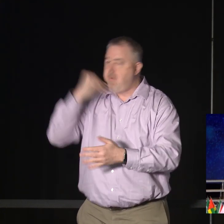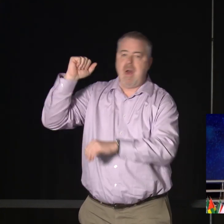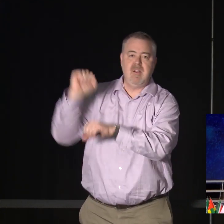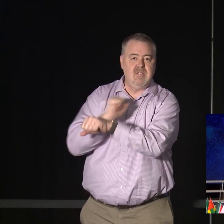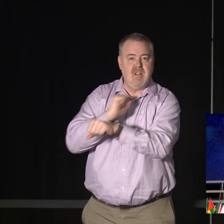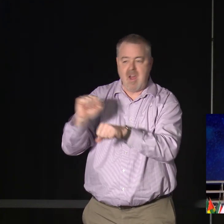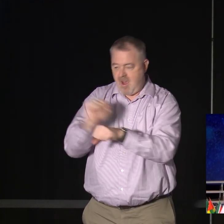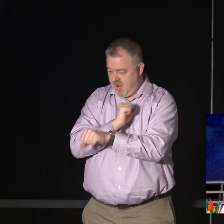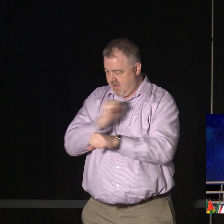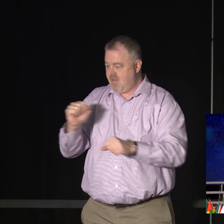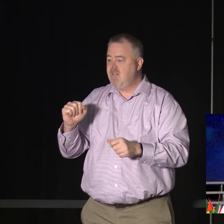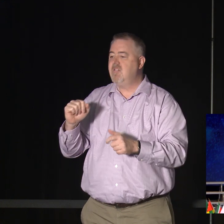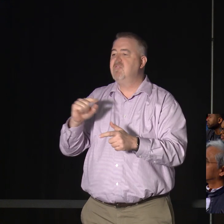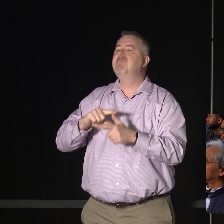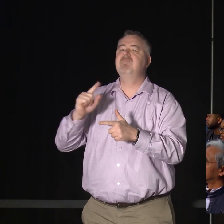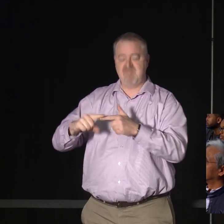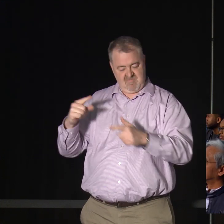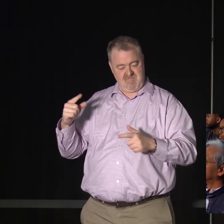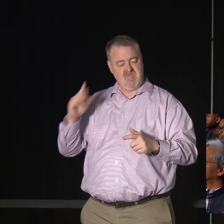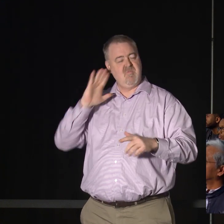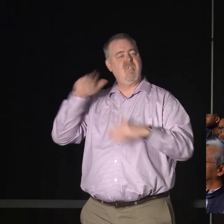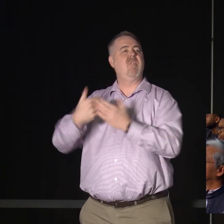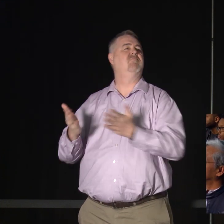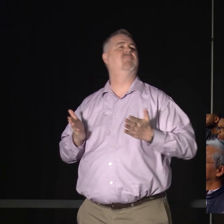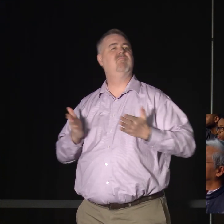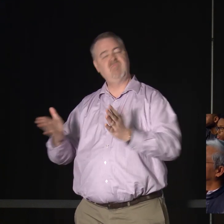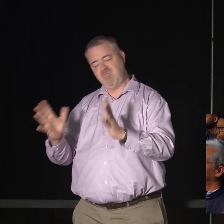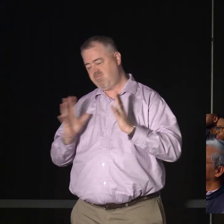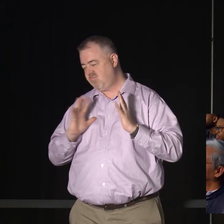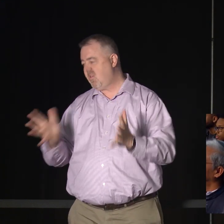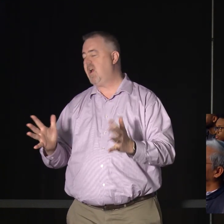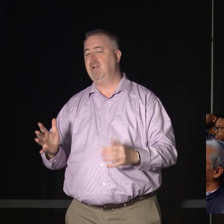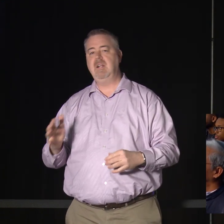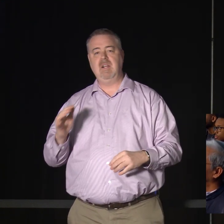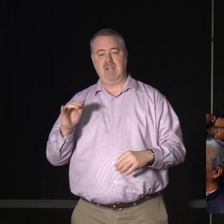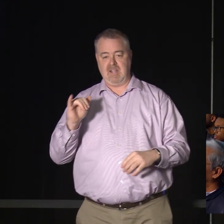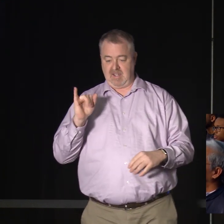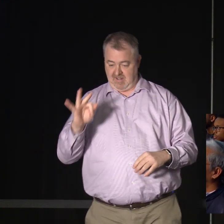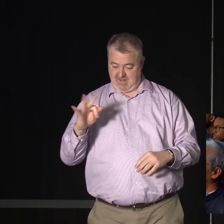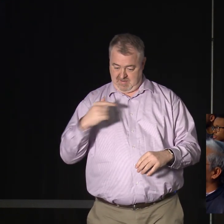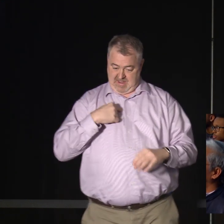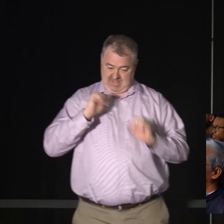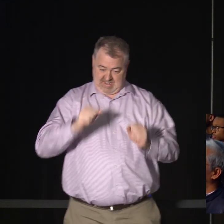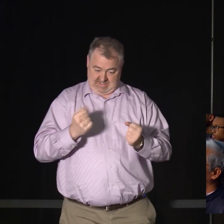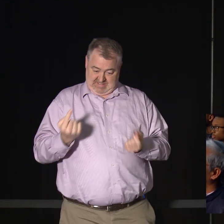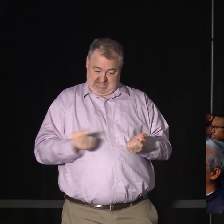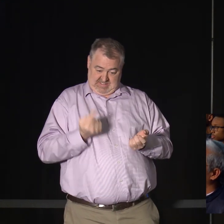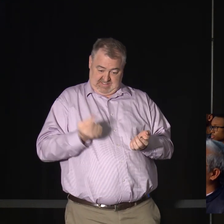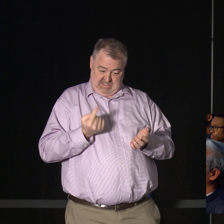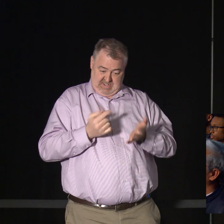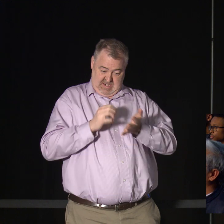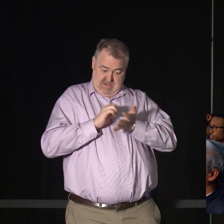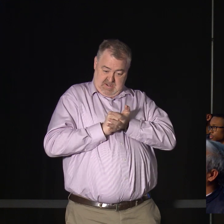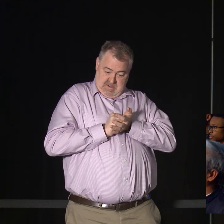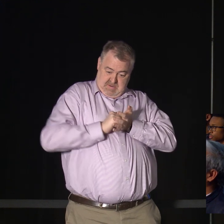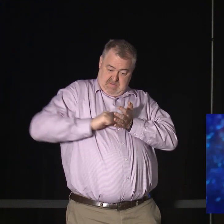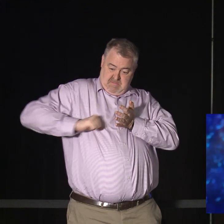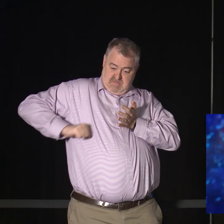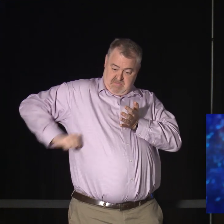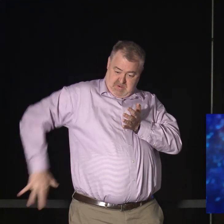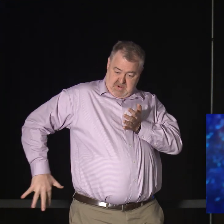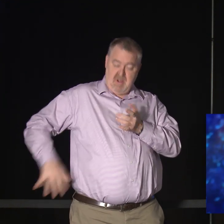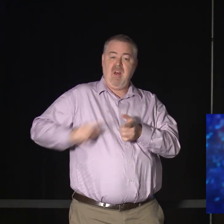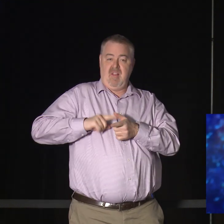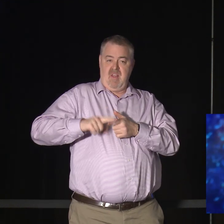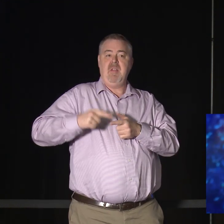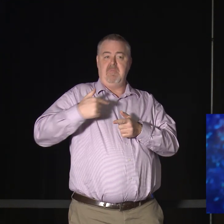everything will flow in the proper direction. If I can just get this sin out of my life, then everything will be